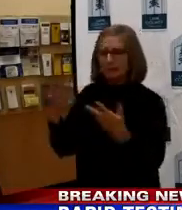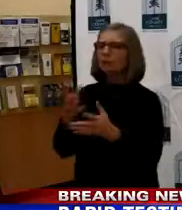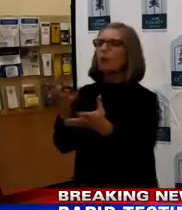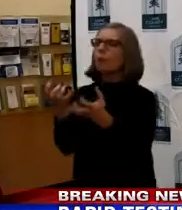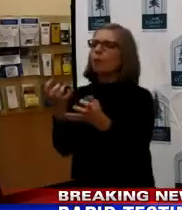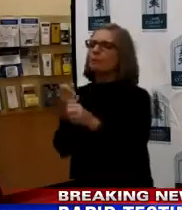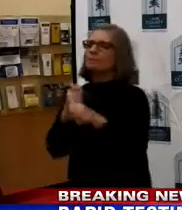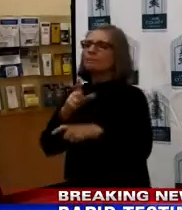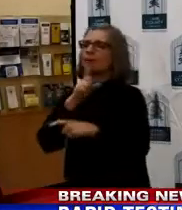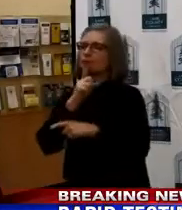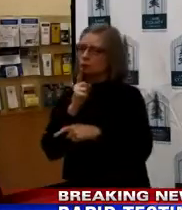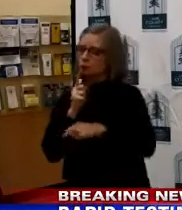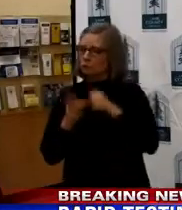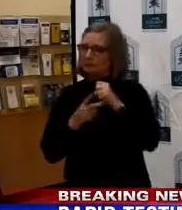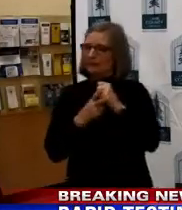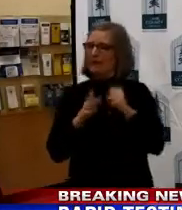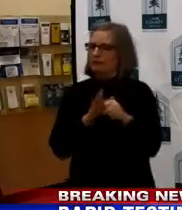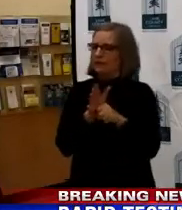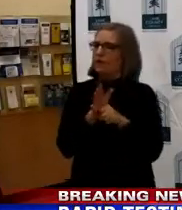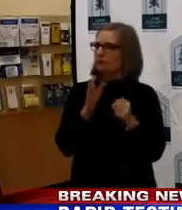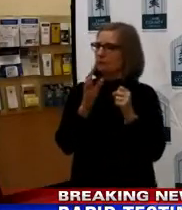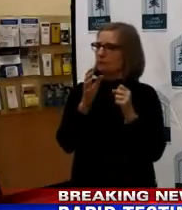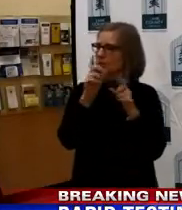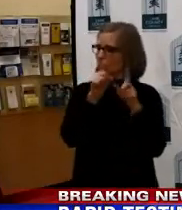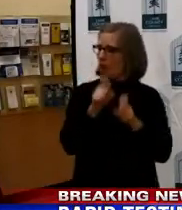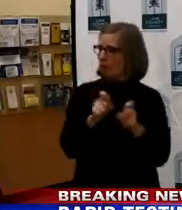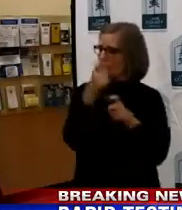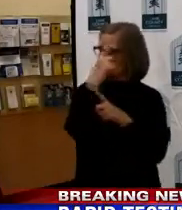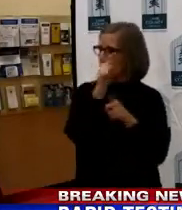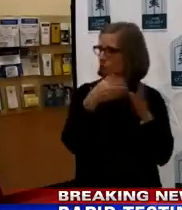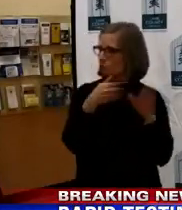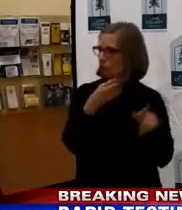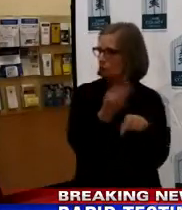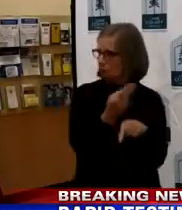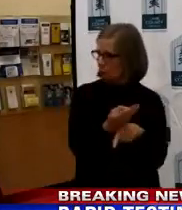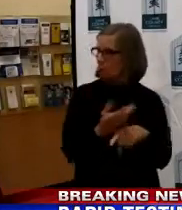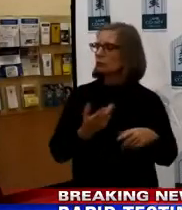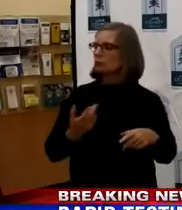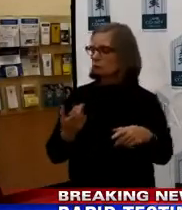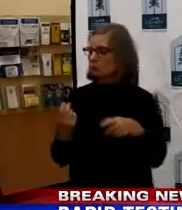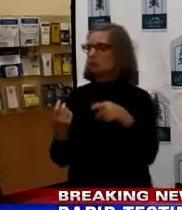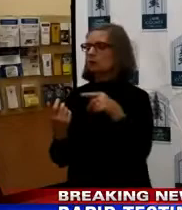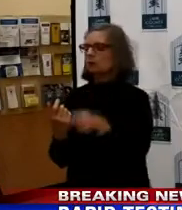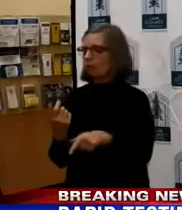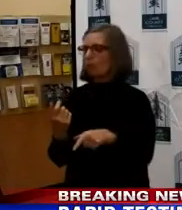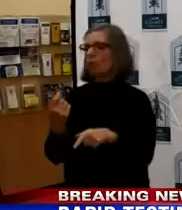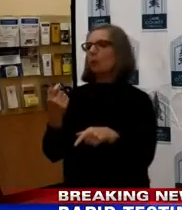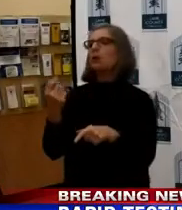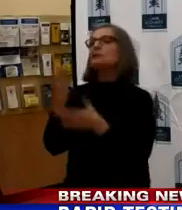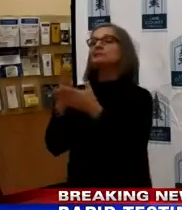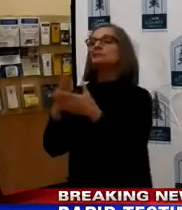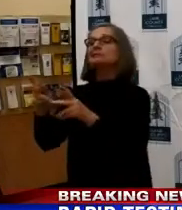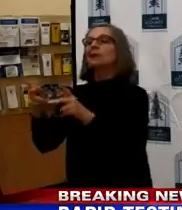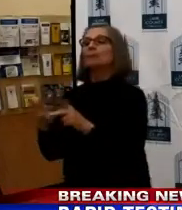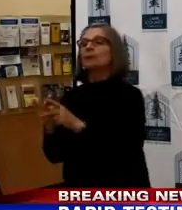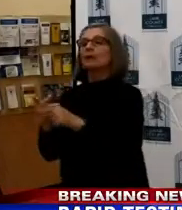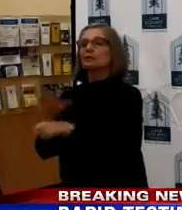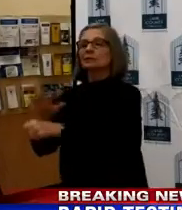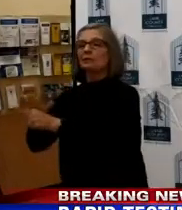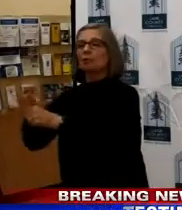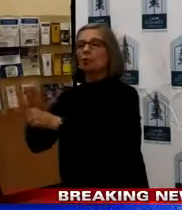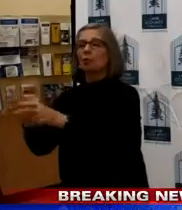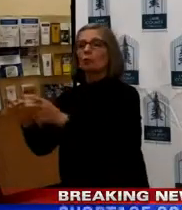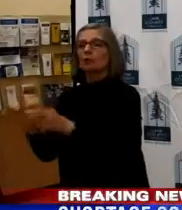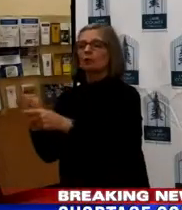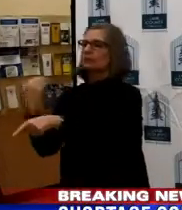So you see lots of different numbers being floated around. High population areas will have higher numbers of tests. Here in Lane County, we believe that our testing